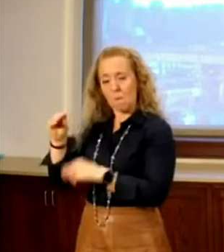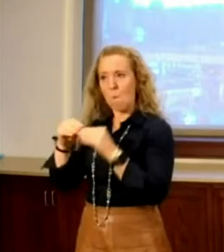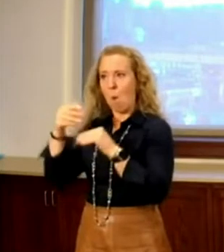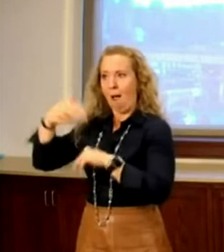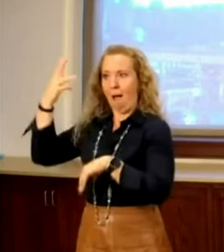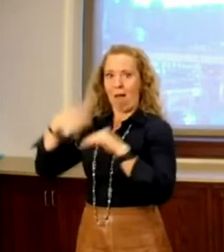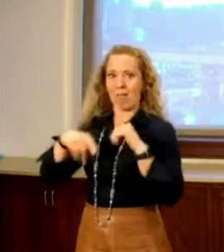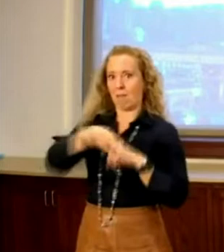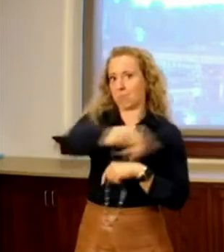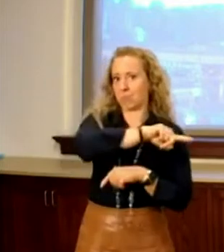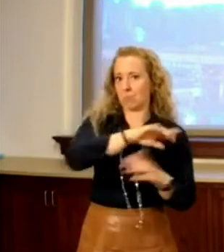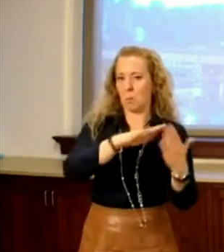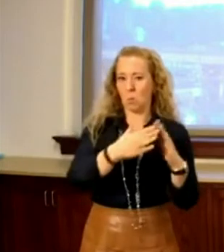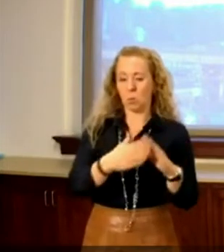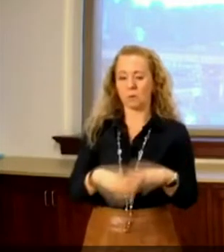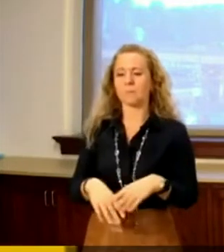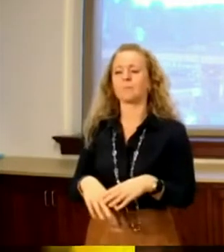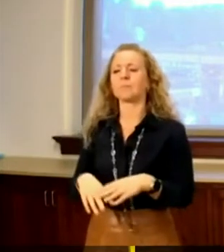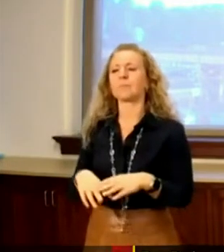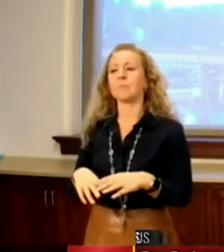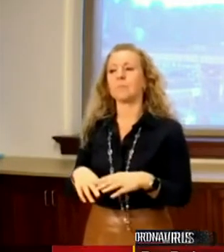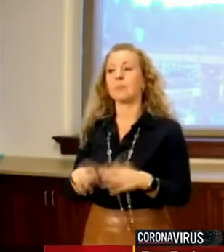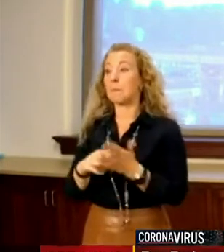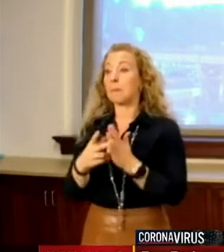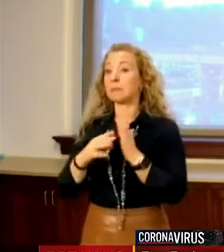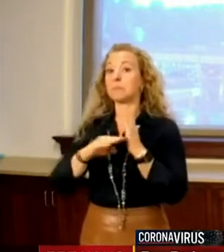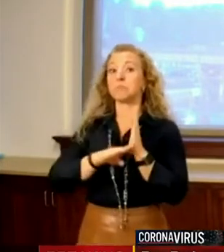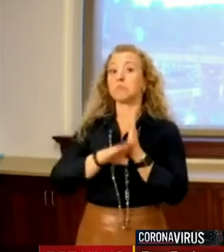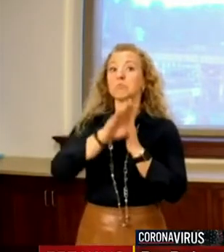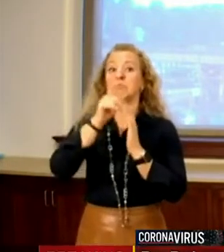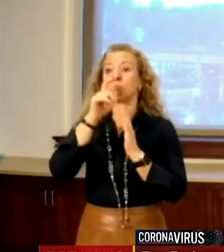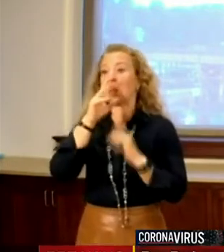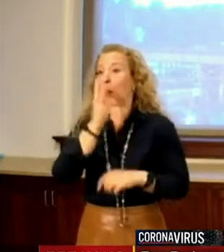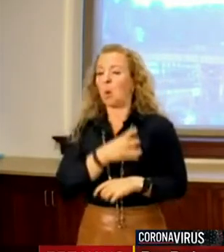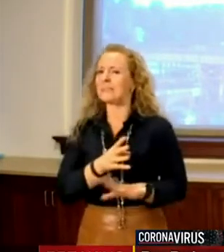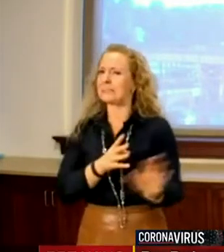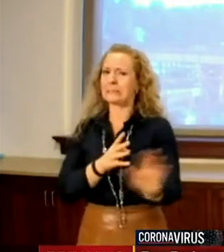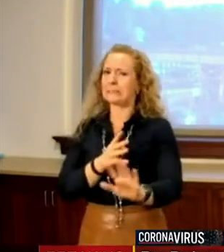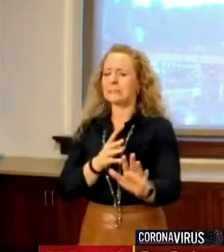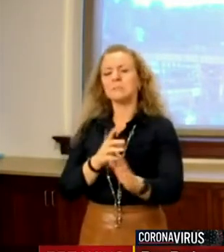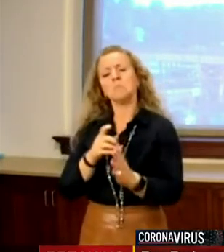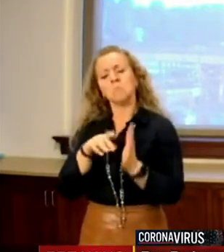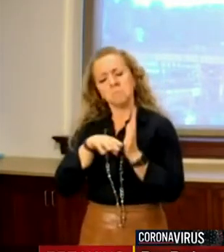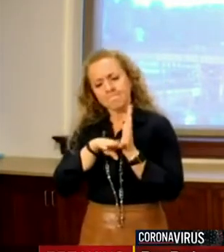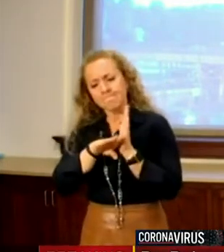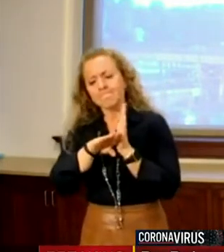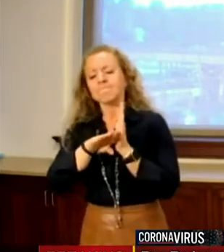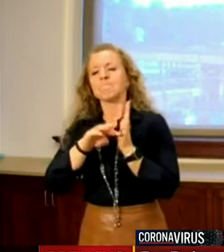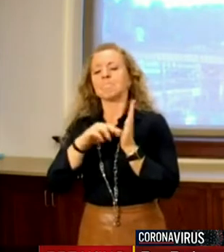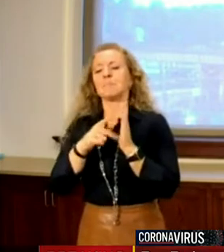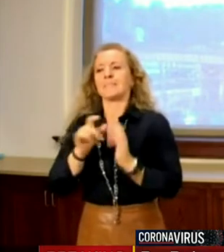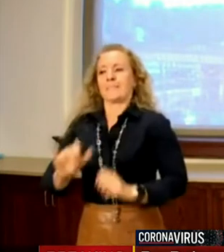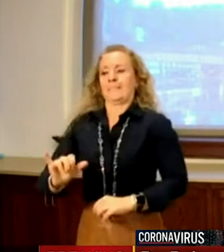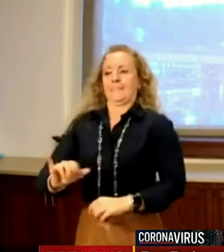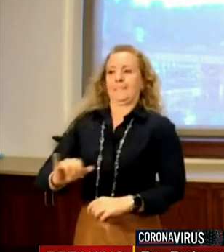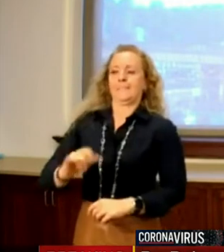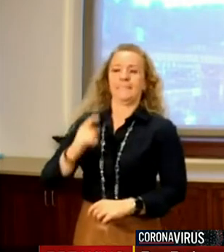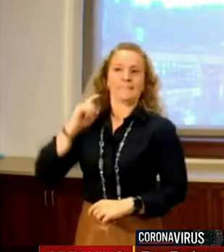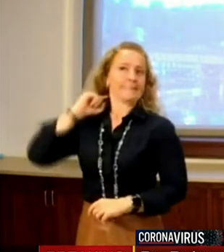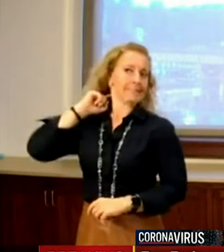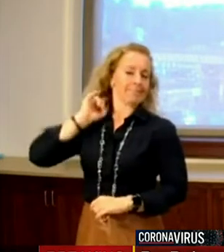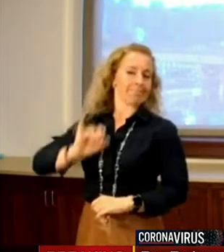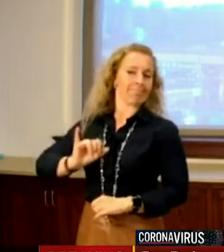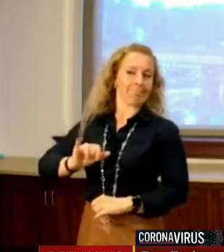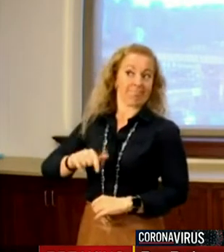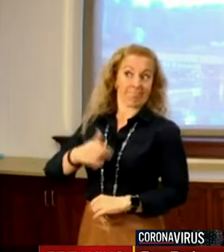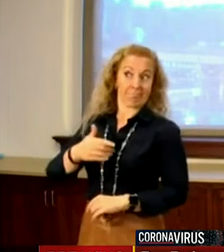don't want to ignore this creep of cases upward. This slow increase should remind us that things aren't getting better in Allegheny